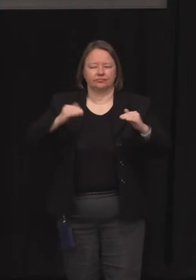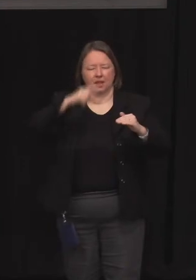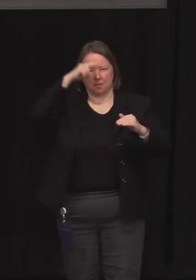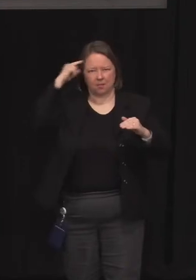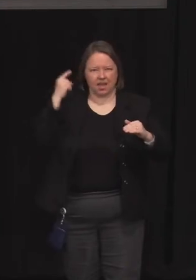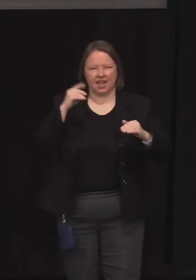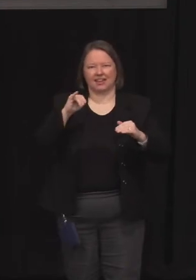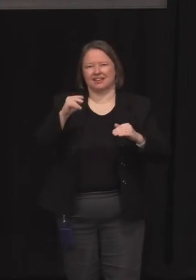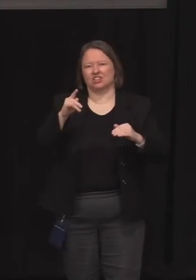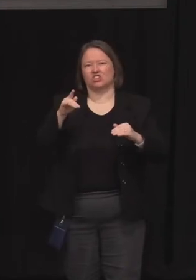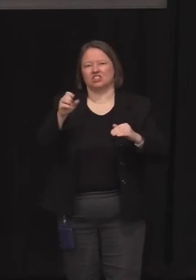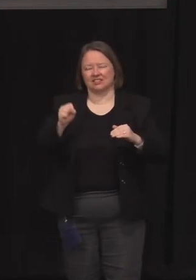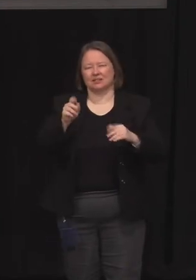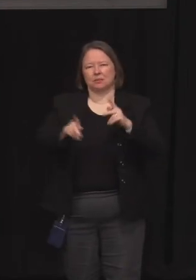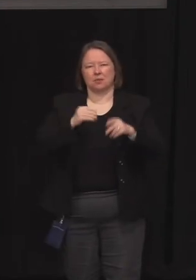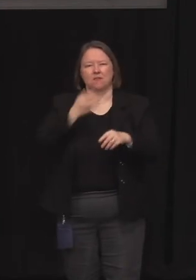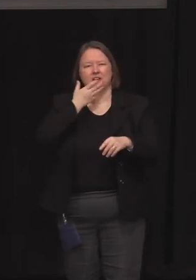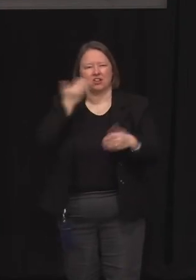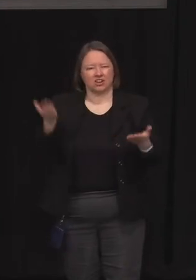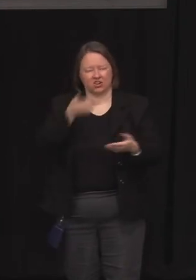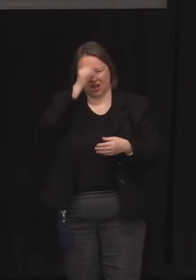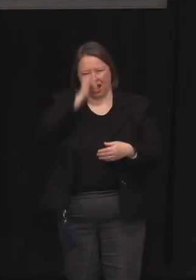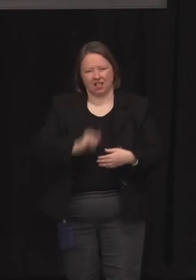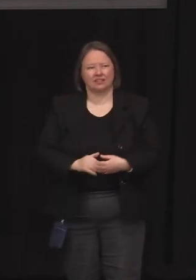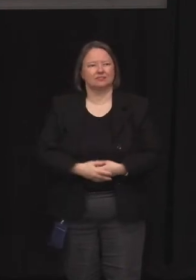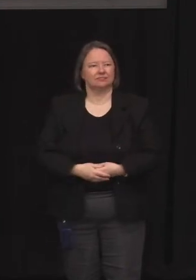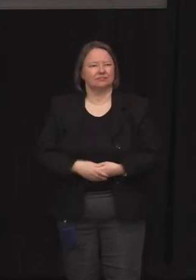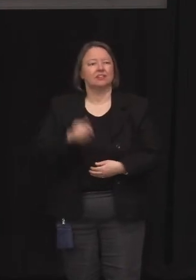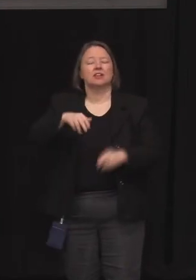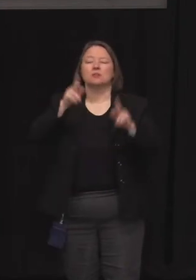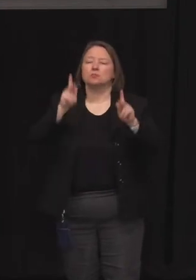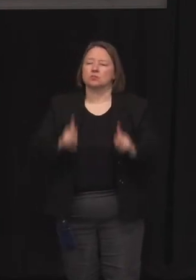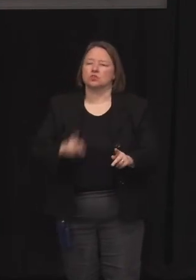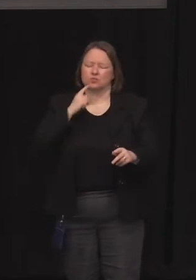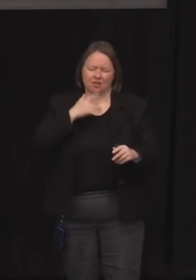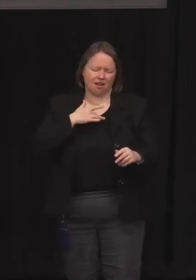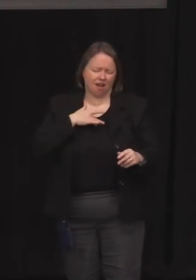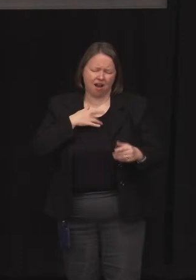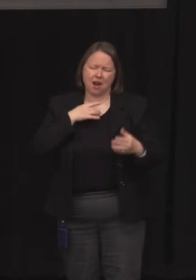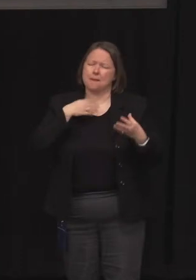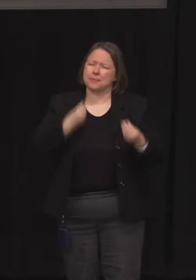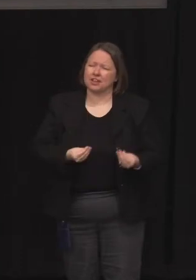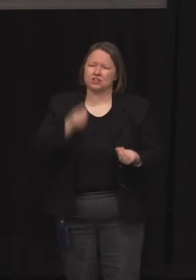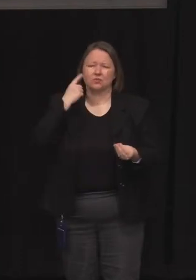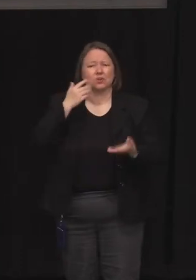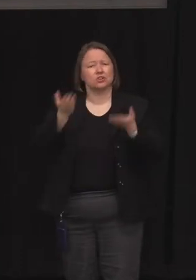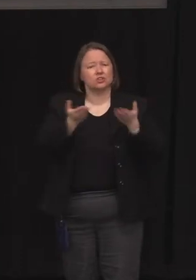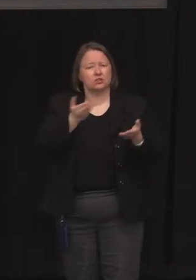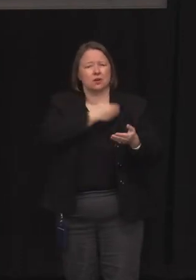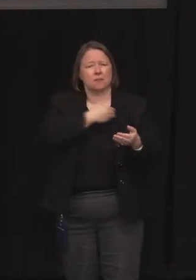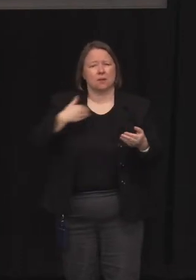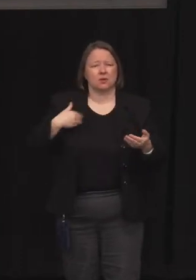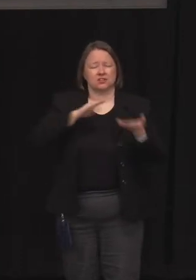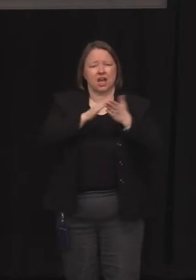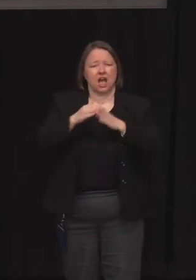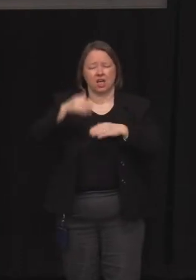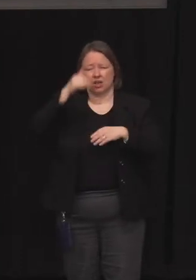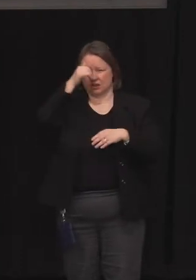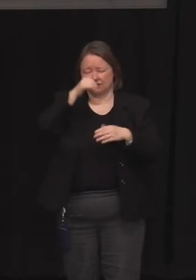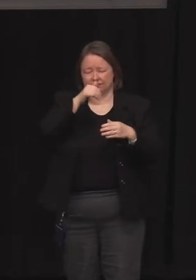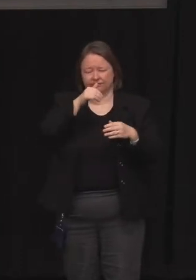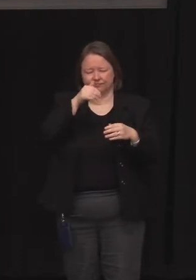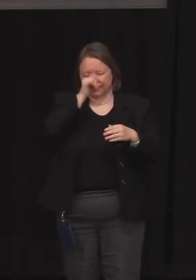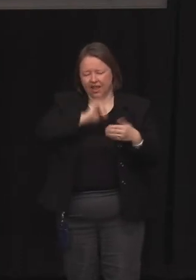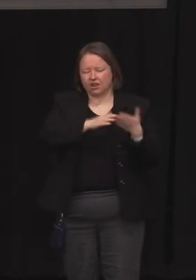and people of color in the Holland area. This person has a heart and passion for serving members of the Holland community